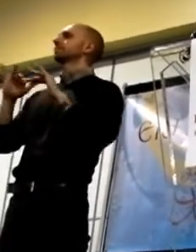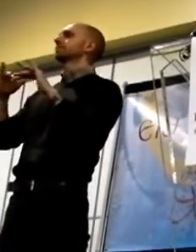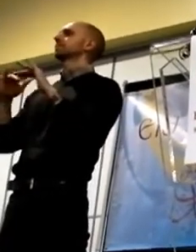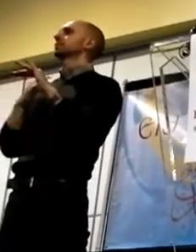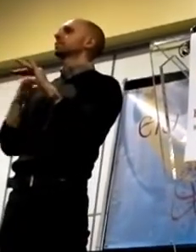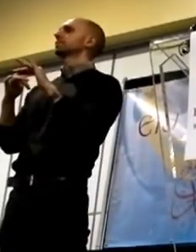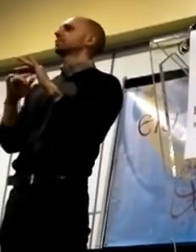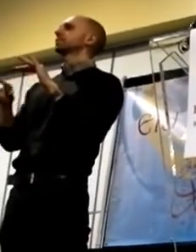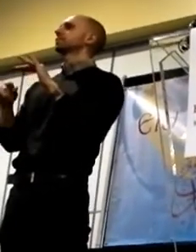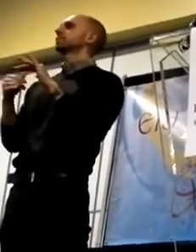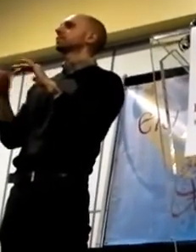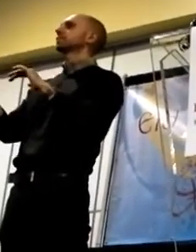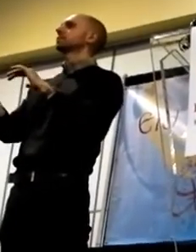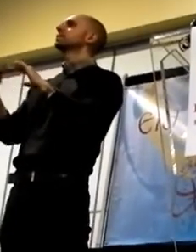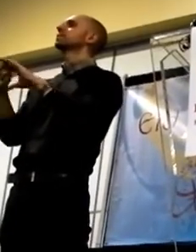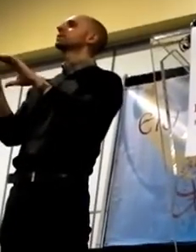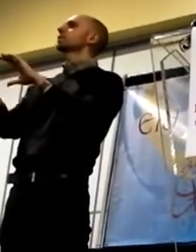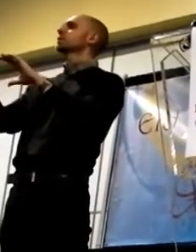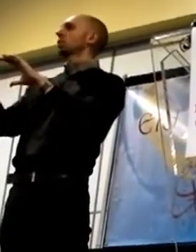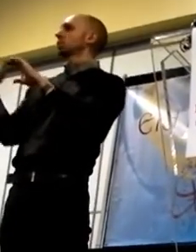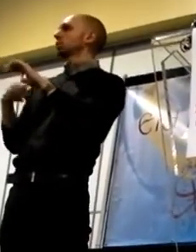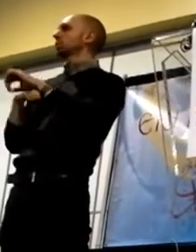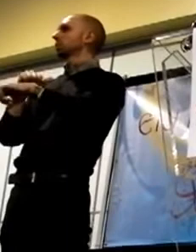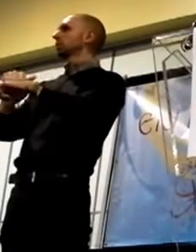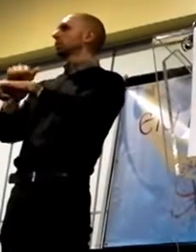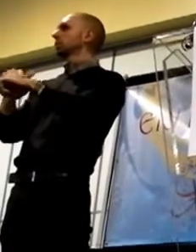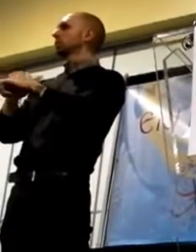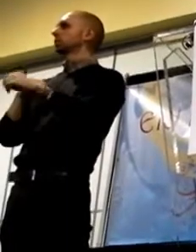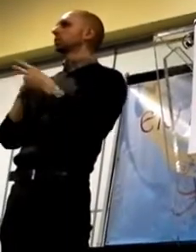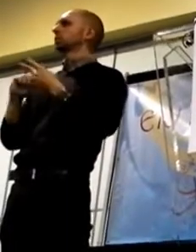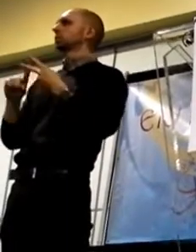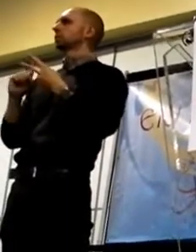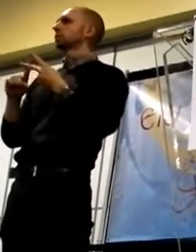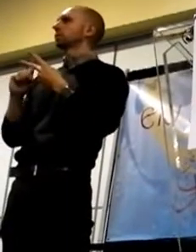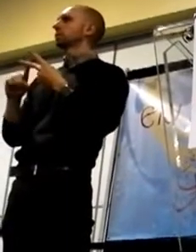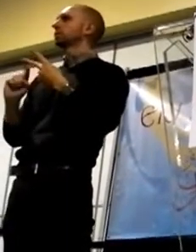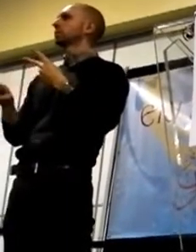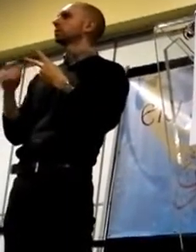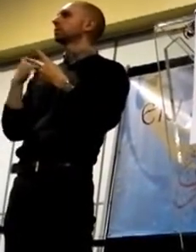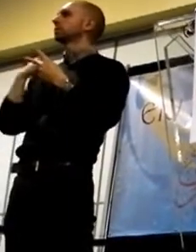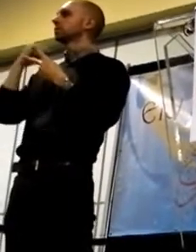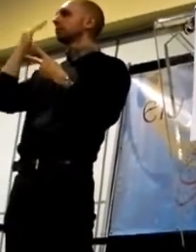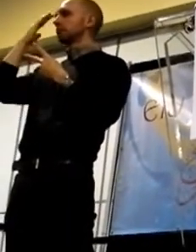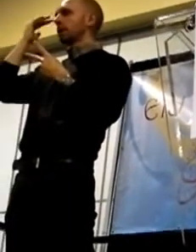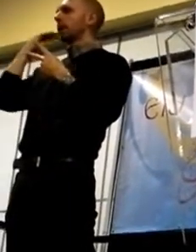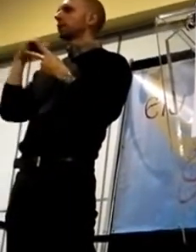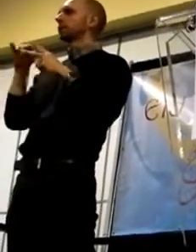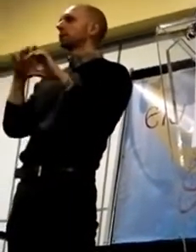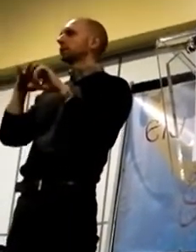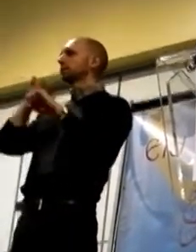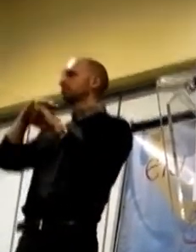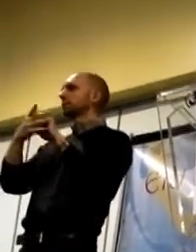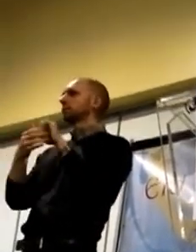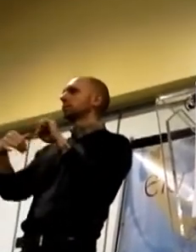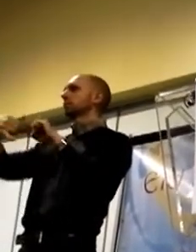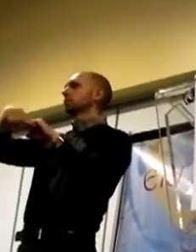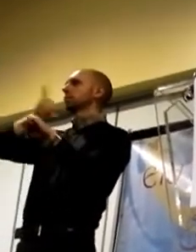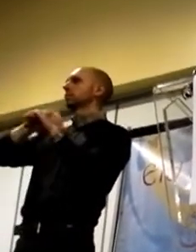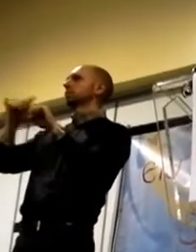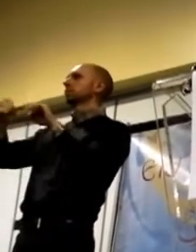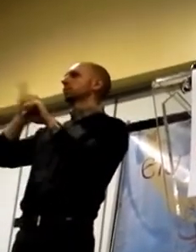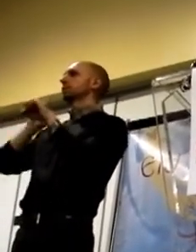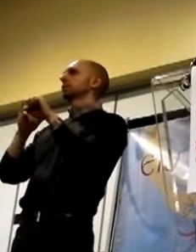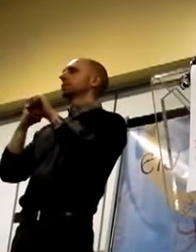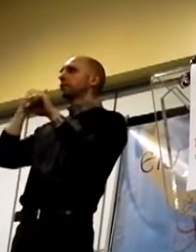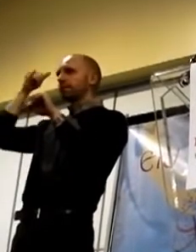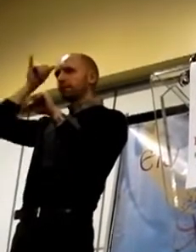hairs being shaved in this great day in obedience to Allah subhanahu wa ta'ala, the Lord of the heavens